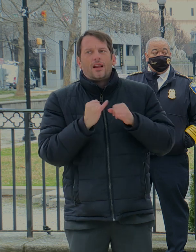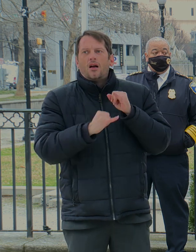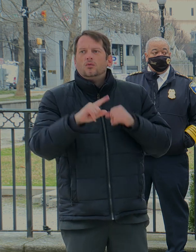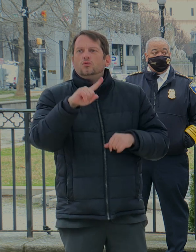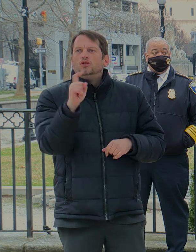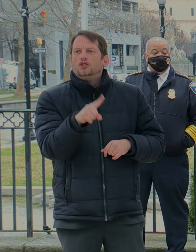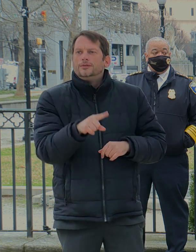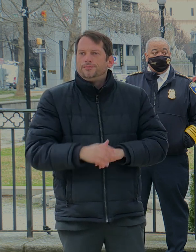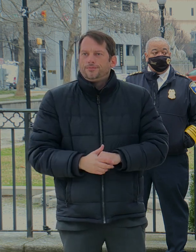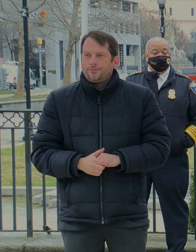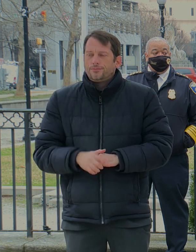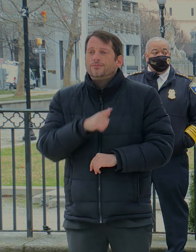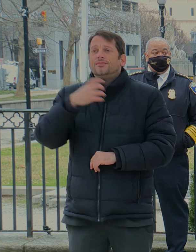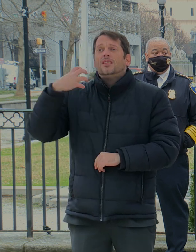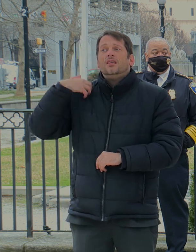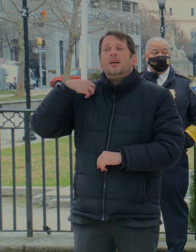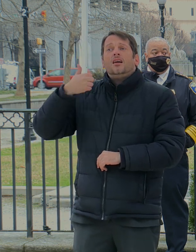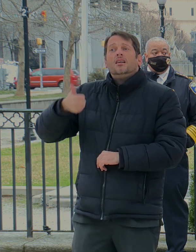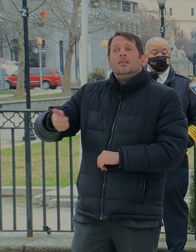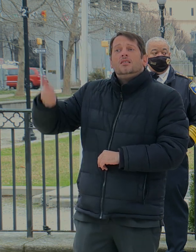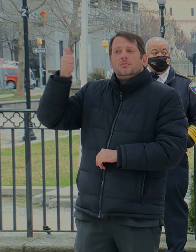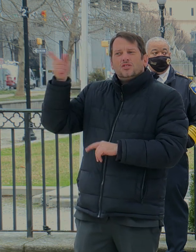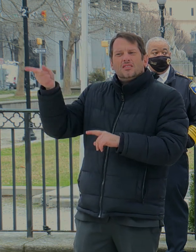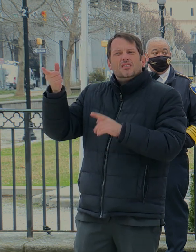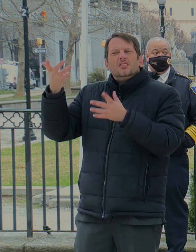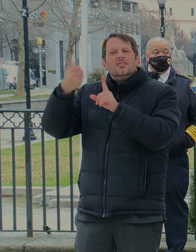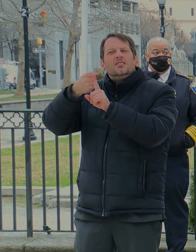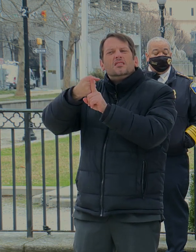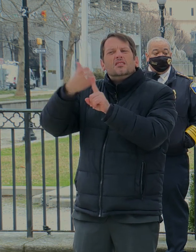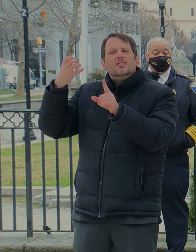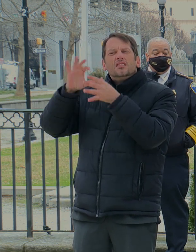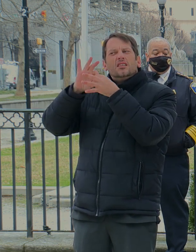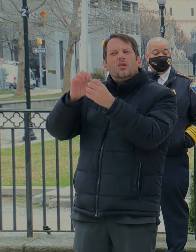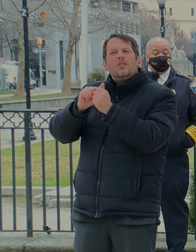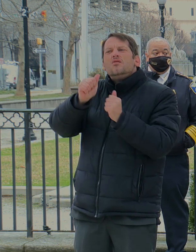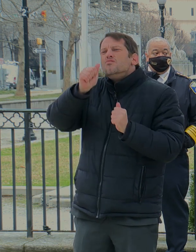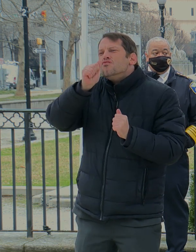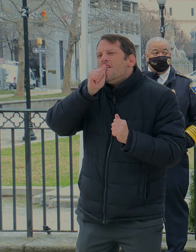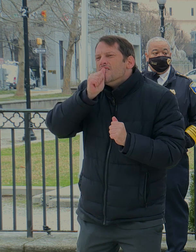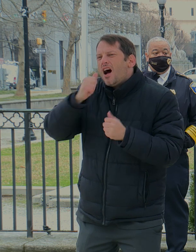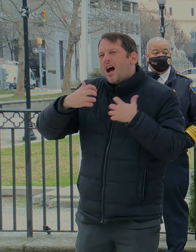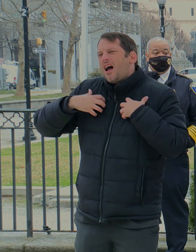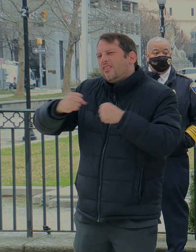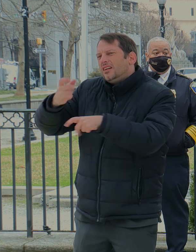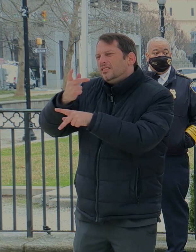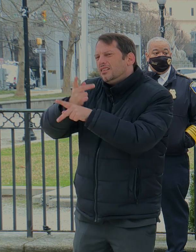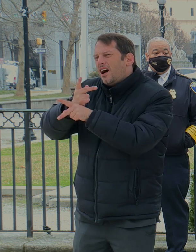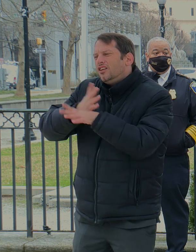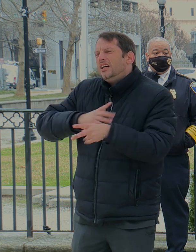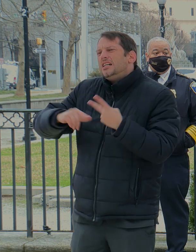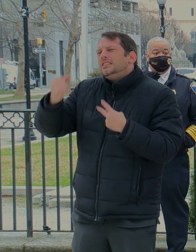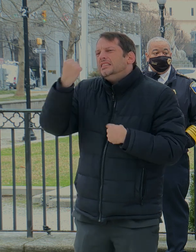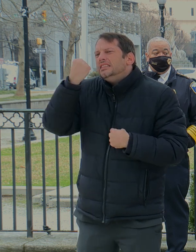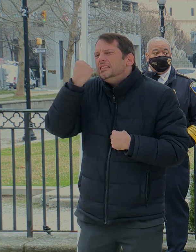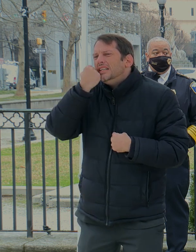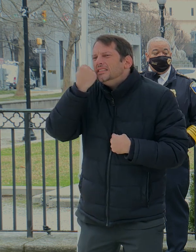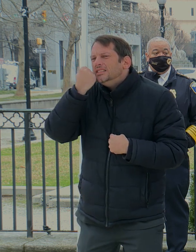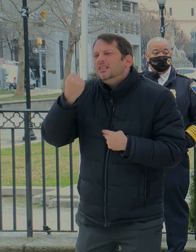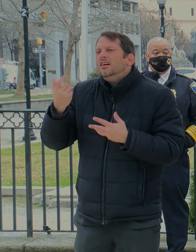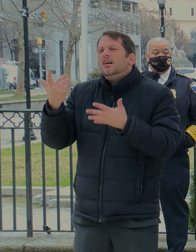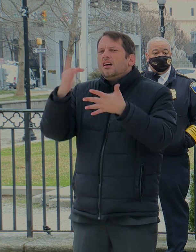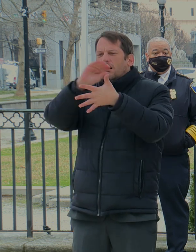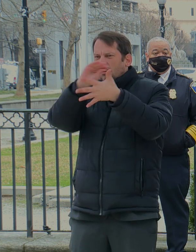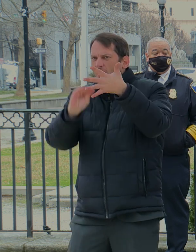speak to the plan to vaccinate private healthcare workers and dentists, and when they fall in terms of priority?